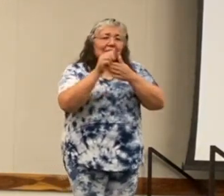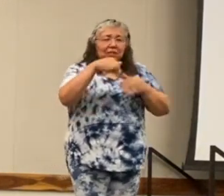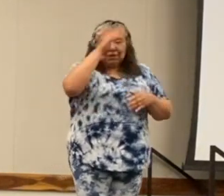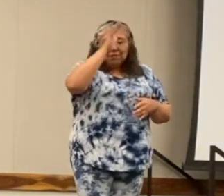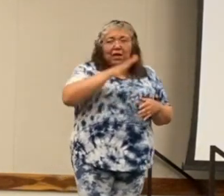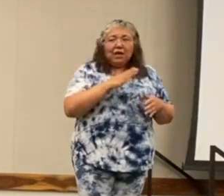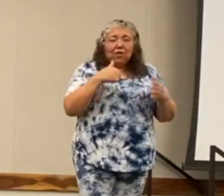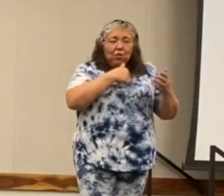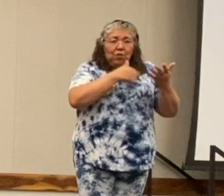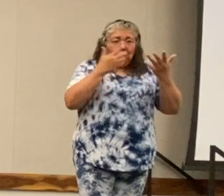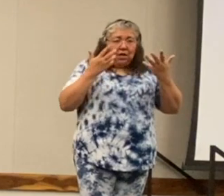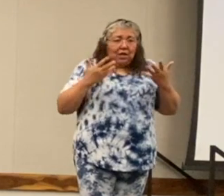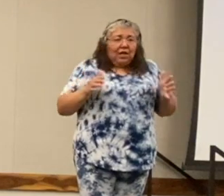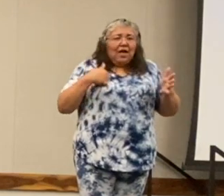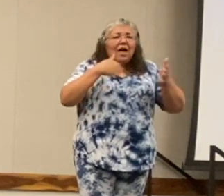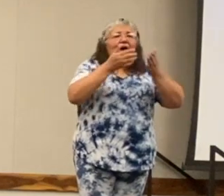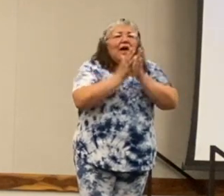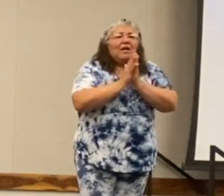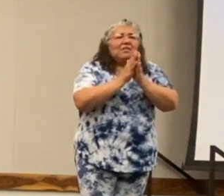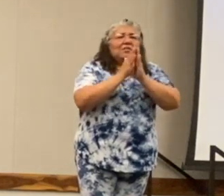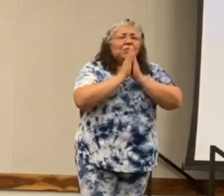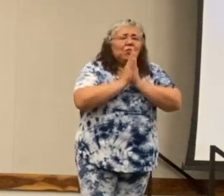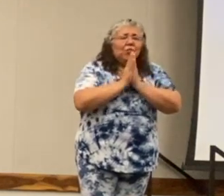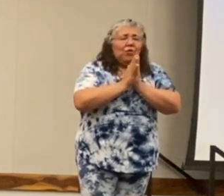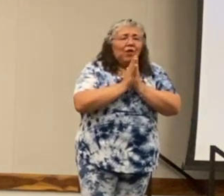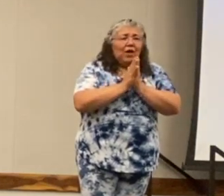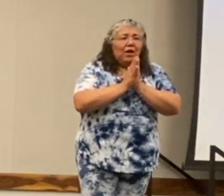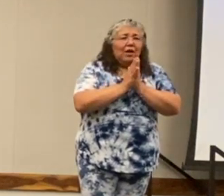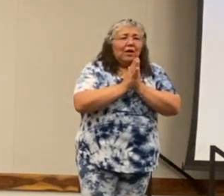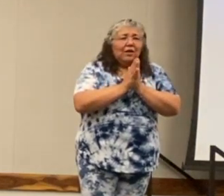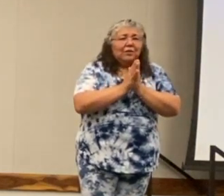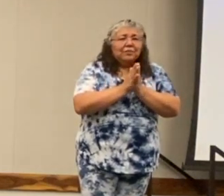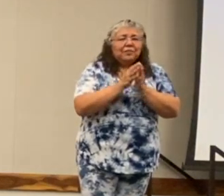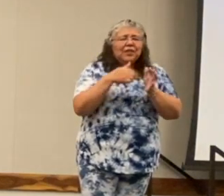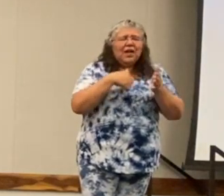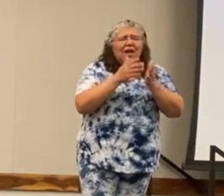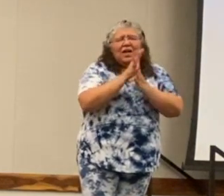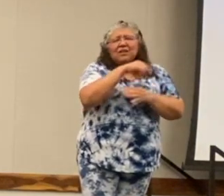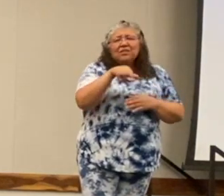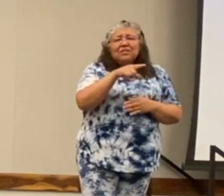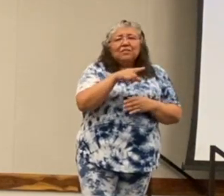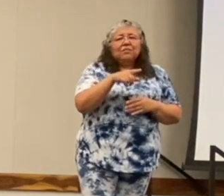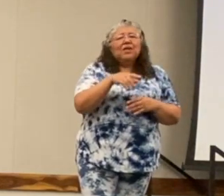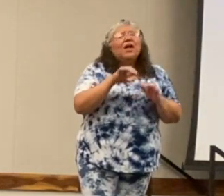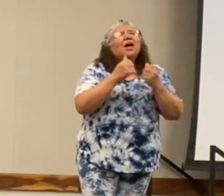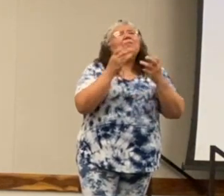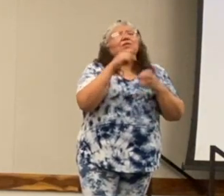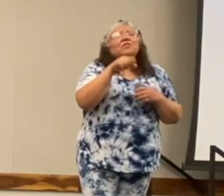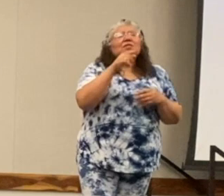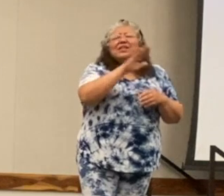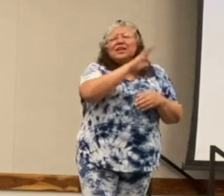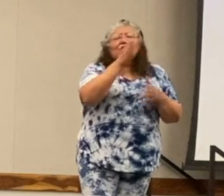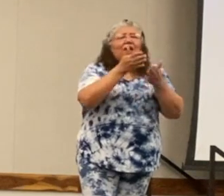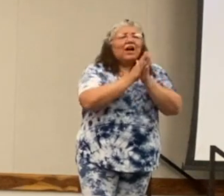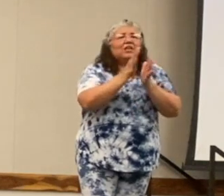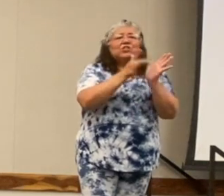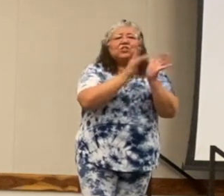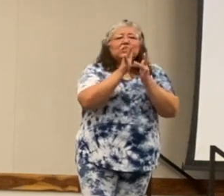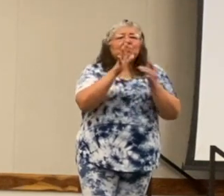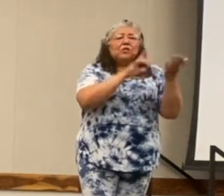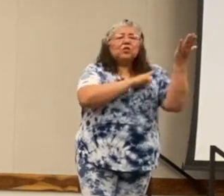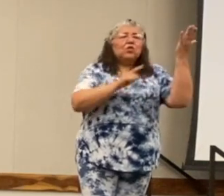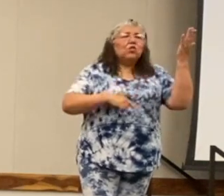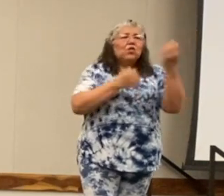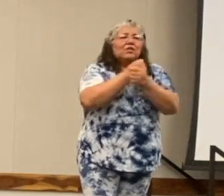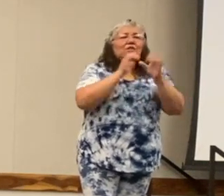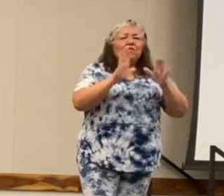as we got done, I asked them to pray. And I said, how many of you here have never asked Jesus to be the Lord and Savior of